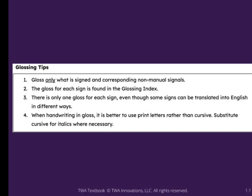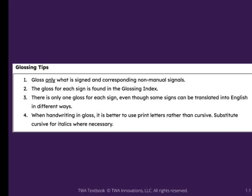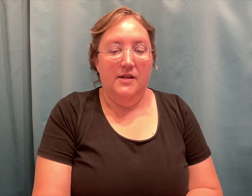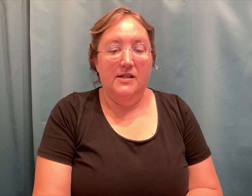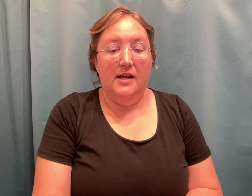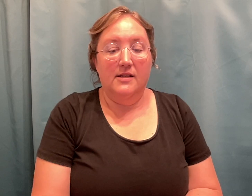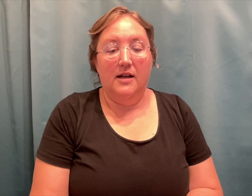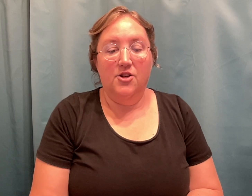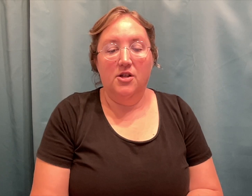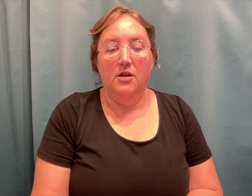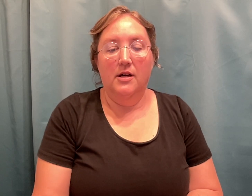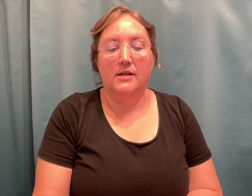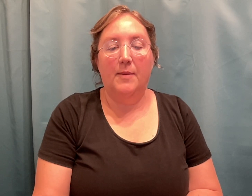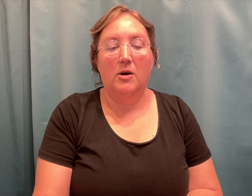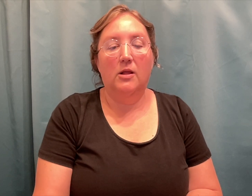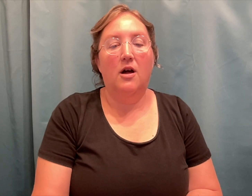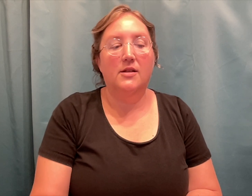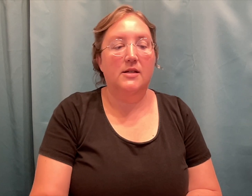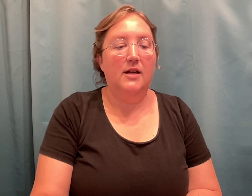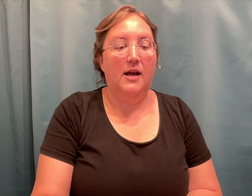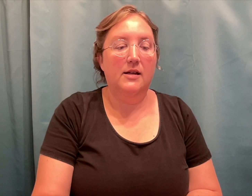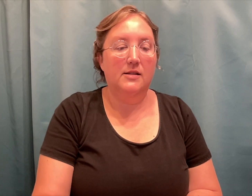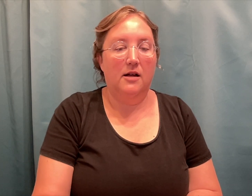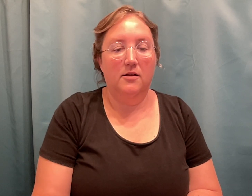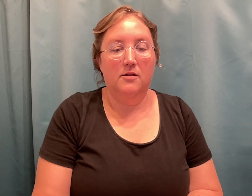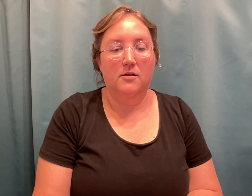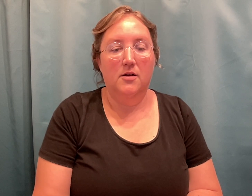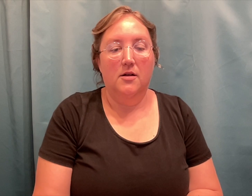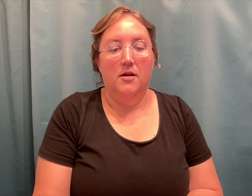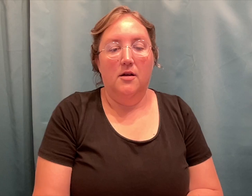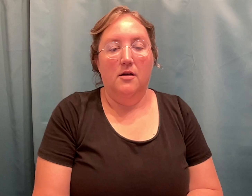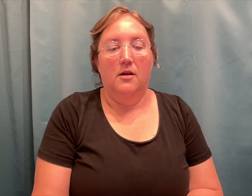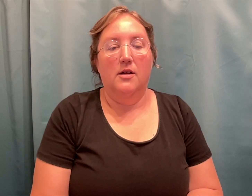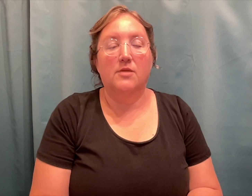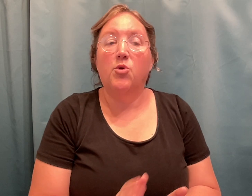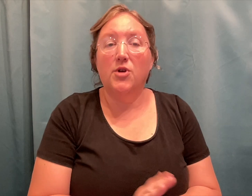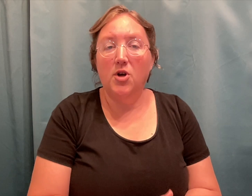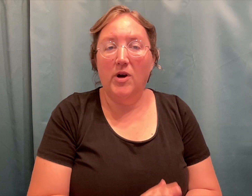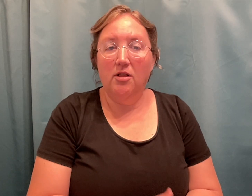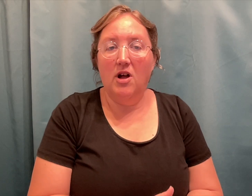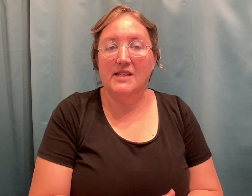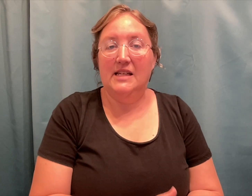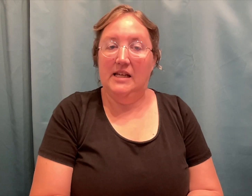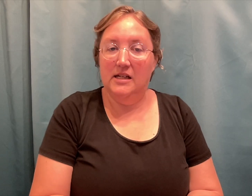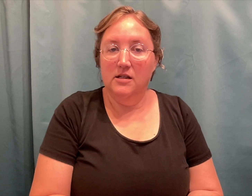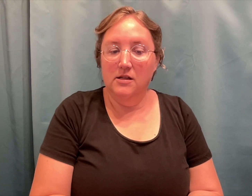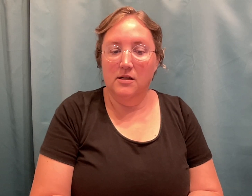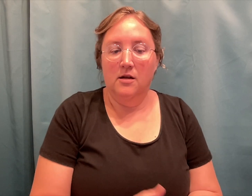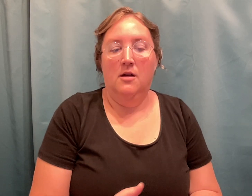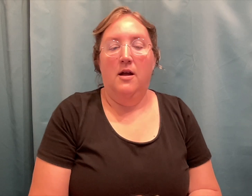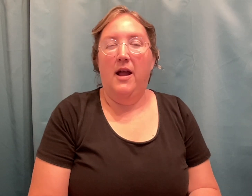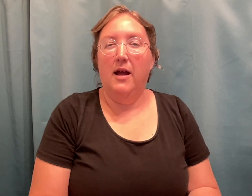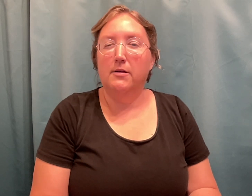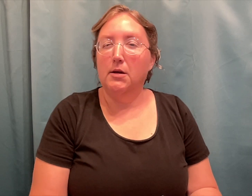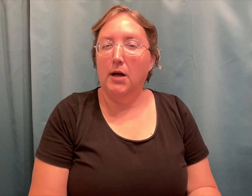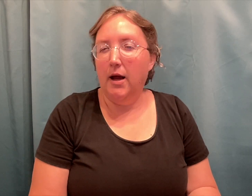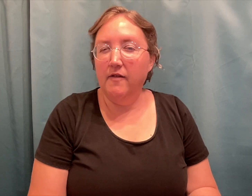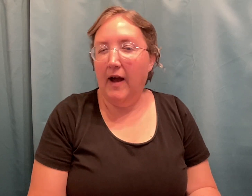This next section is about glossing ASL. It's important to know what glossing is and kind of how